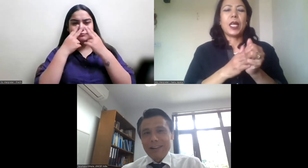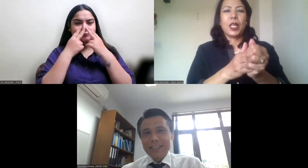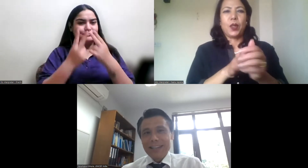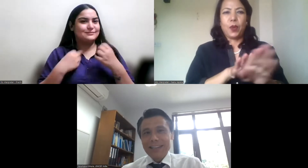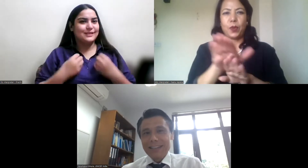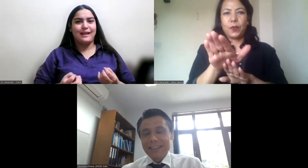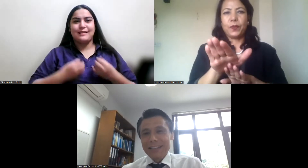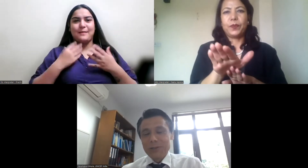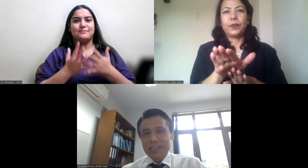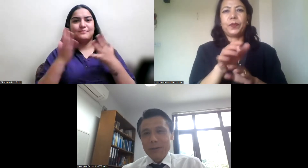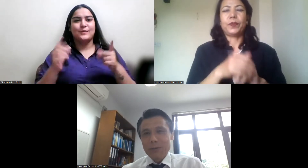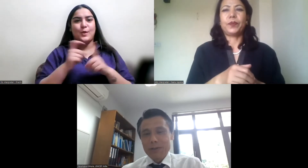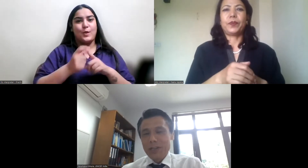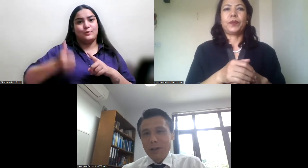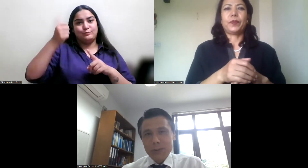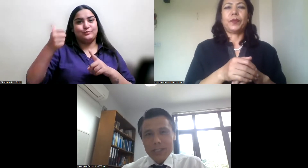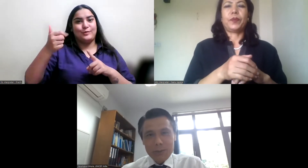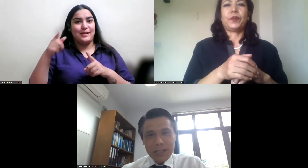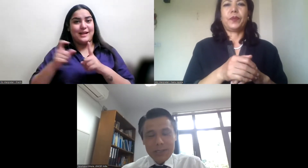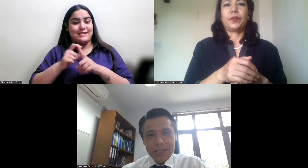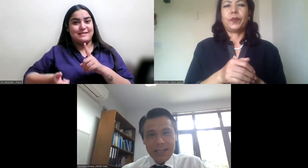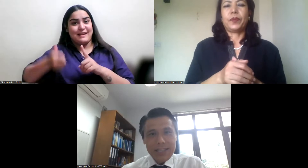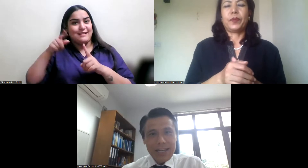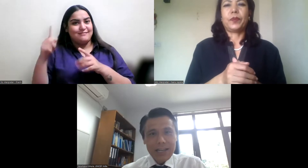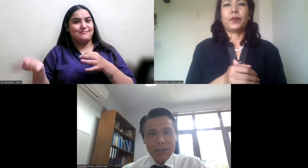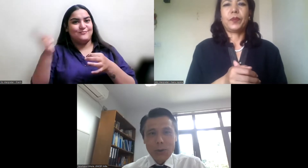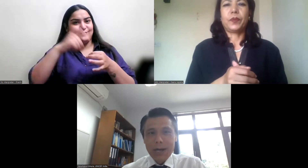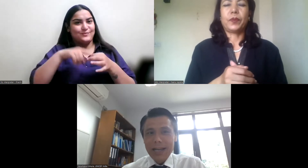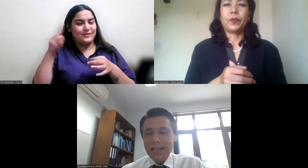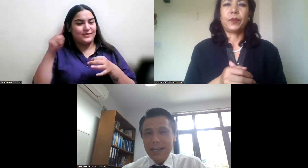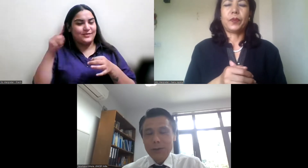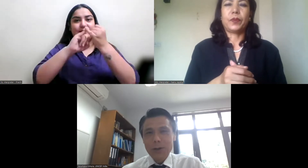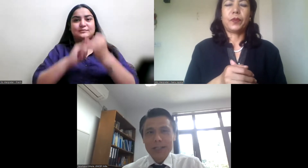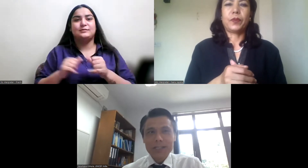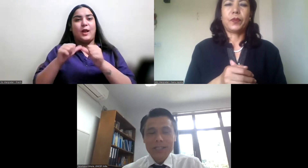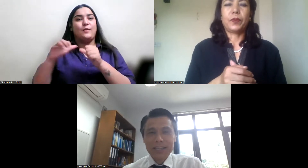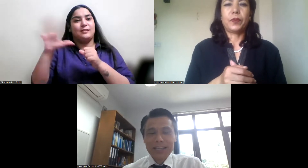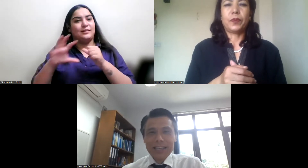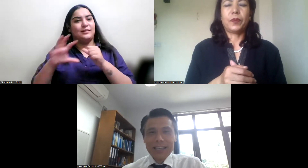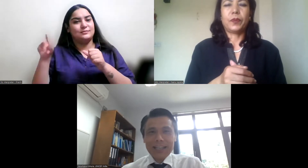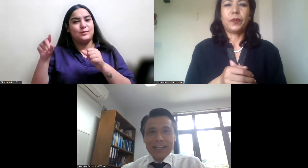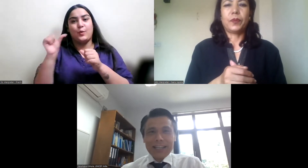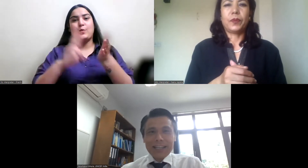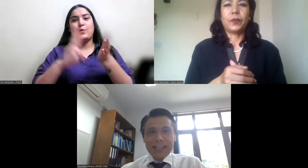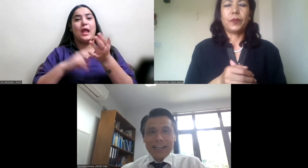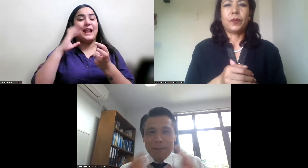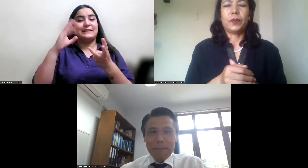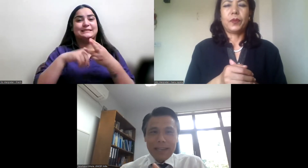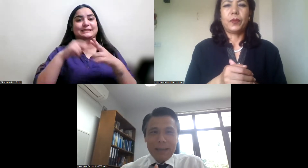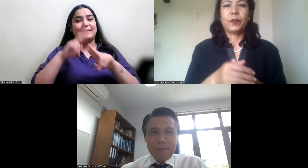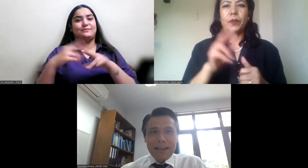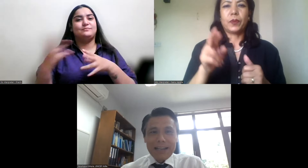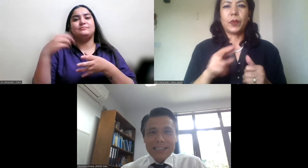Regional Director, UNICEF Regional Office of South Asia, Noella, and colleagues. Let